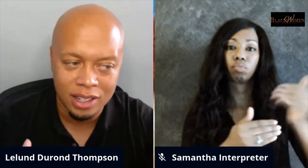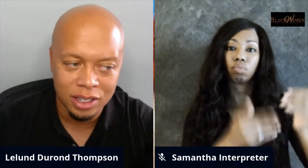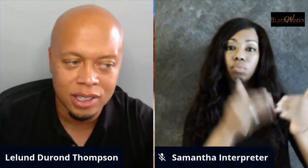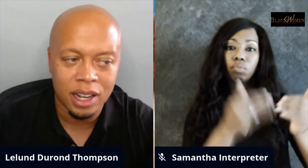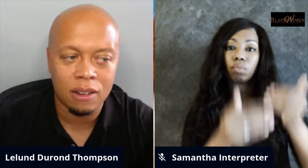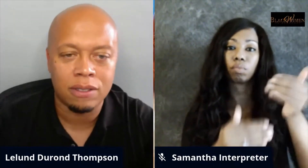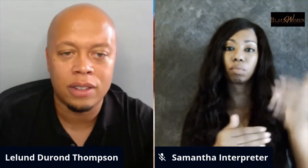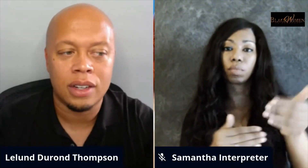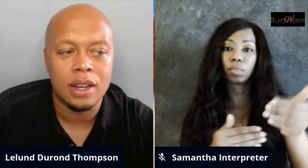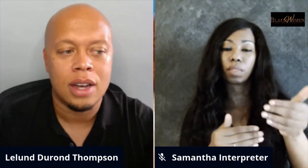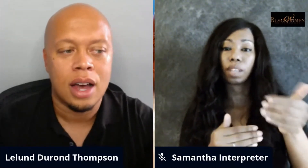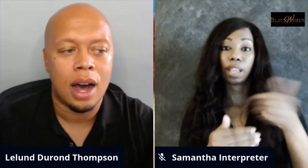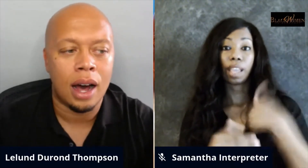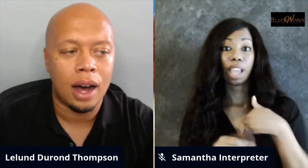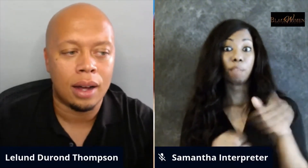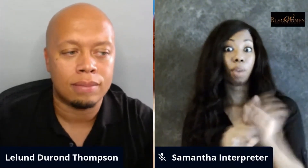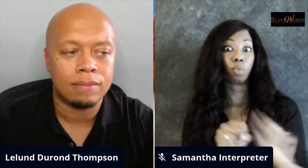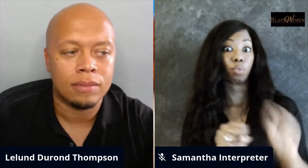you should ask yourself.